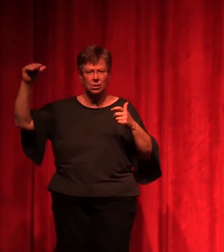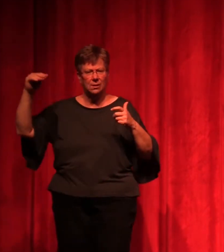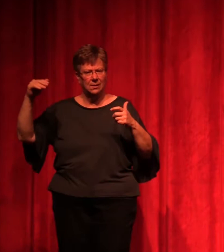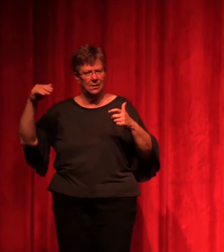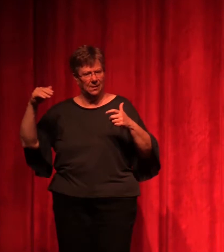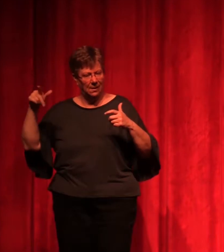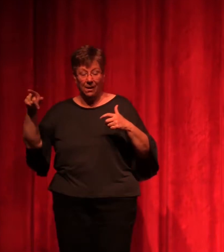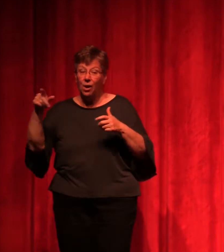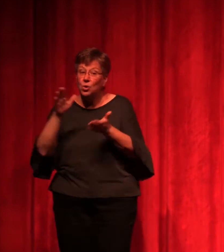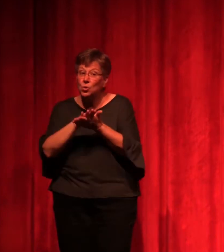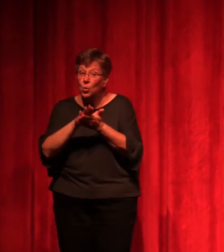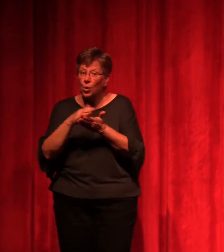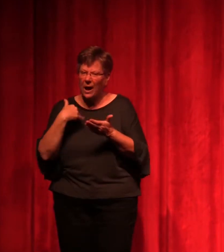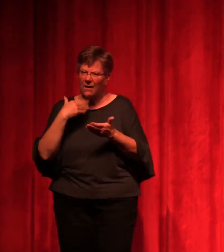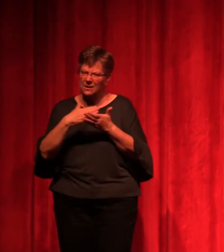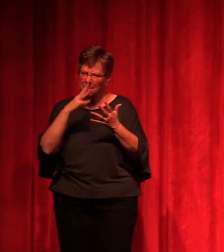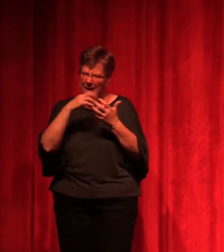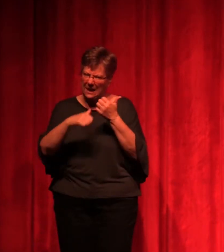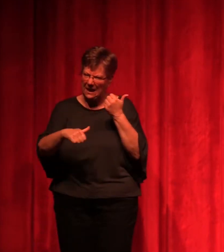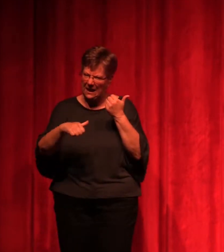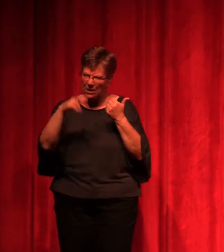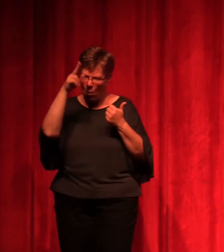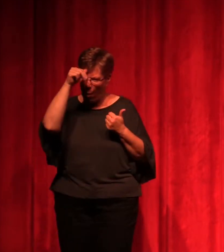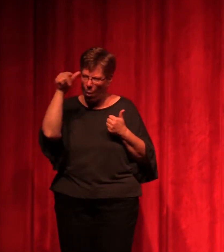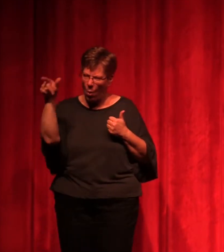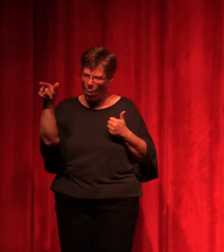some rough horses too.